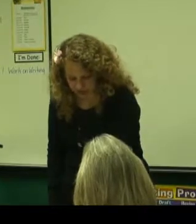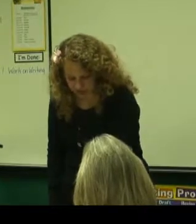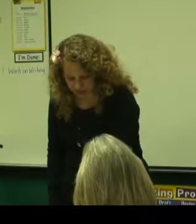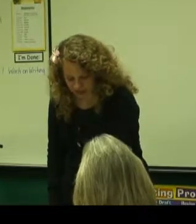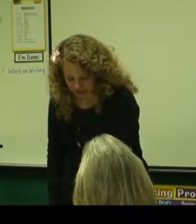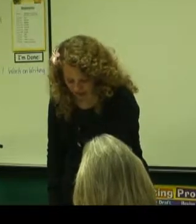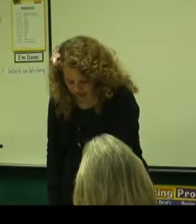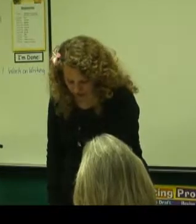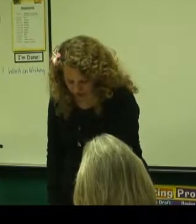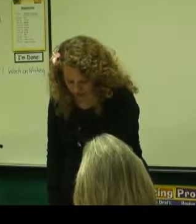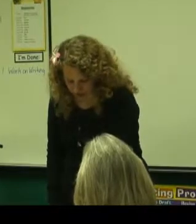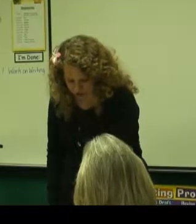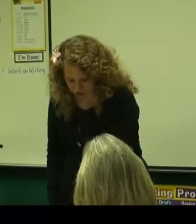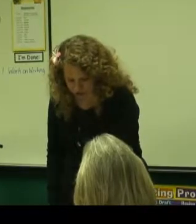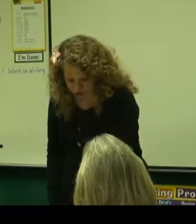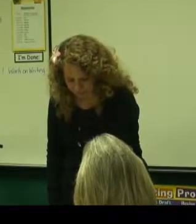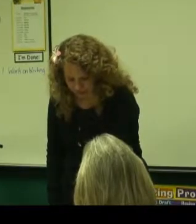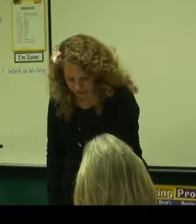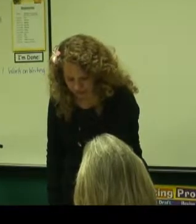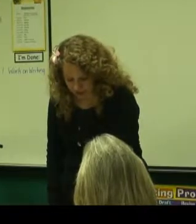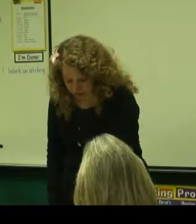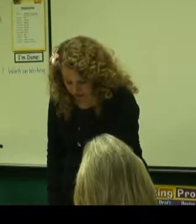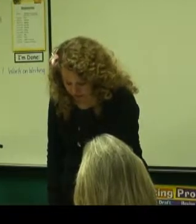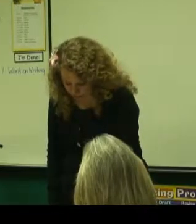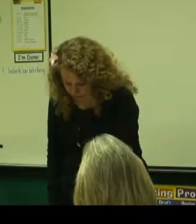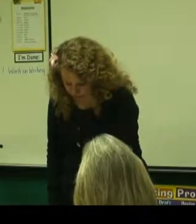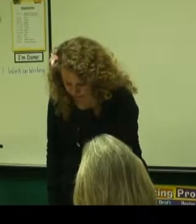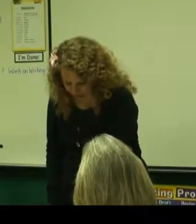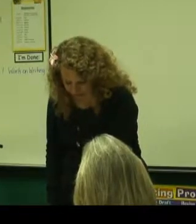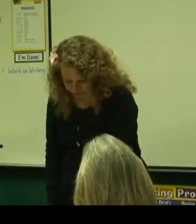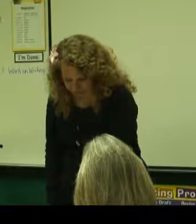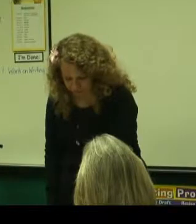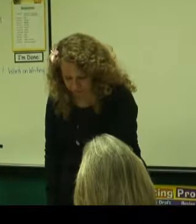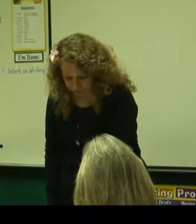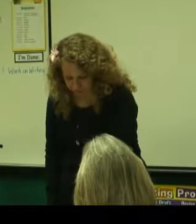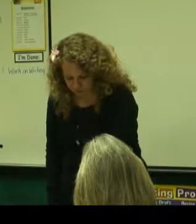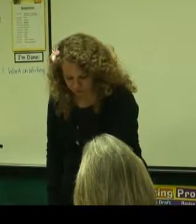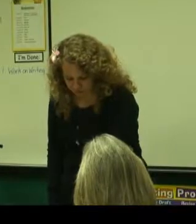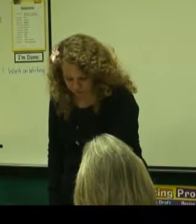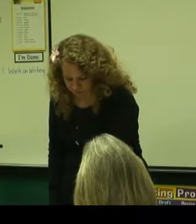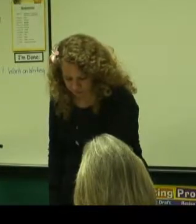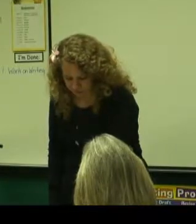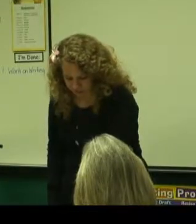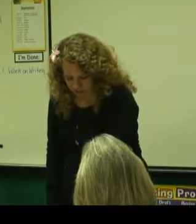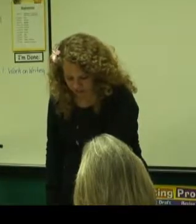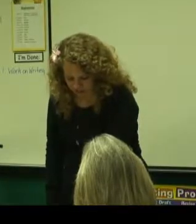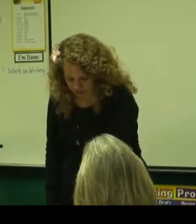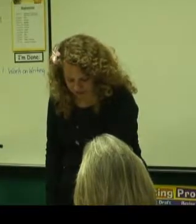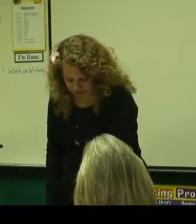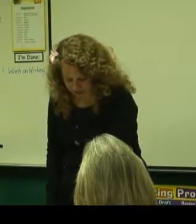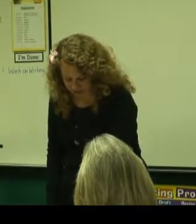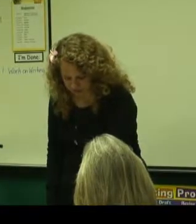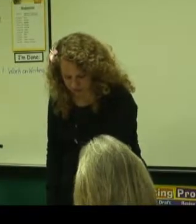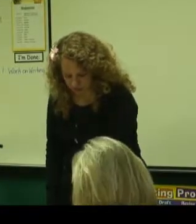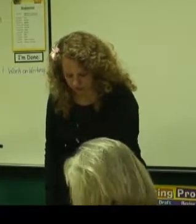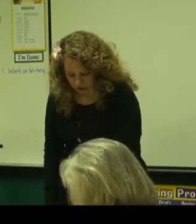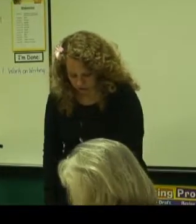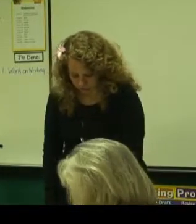the head shake and the eyebrows squeezed together. So the different forms of negative sentences are the use